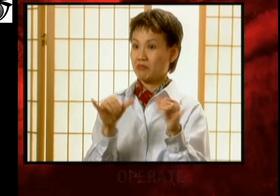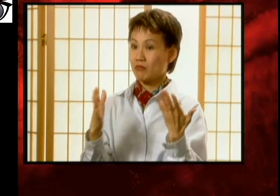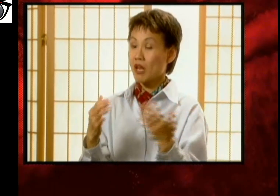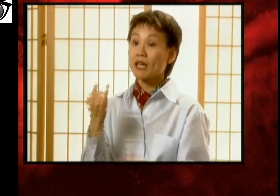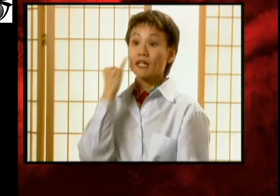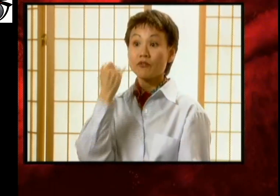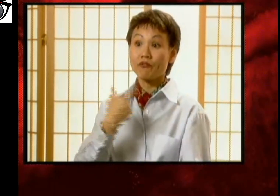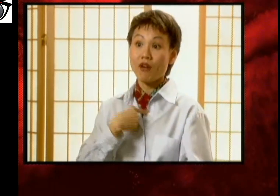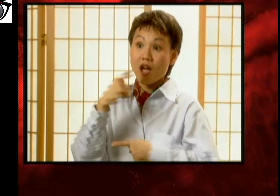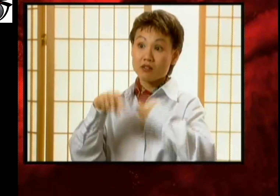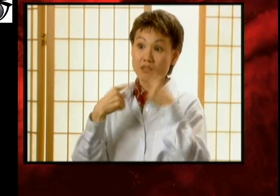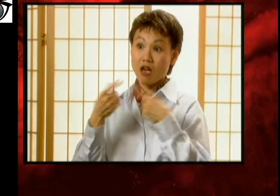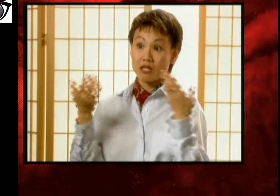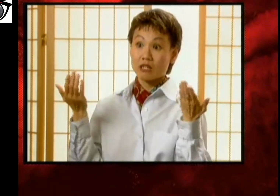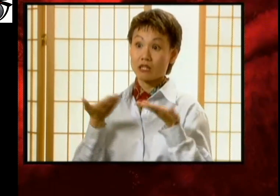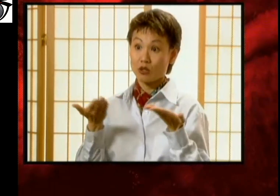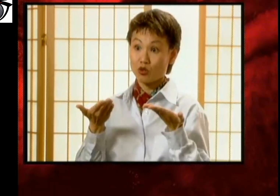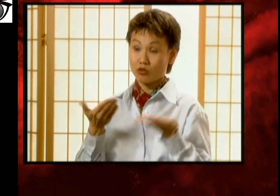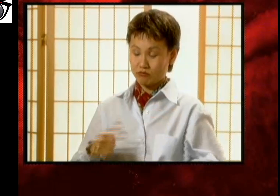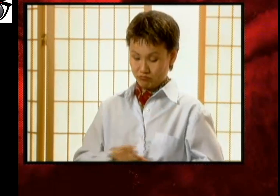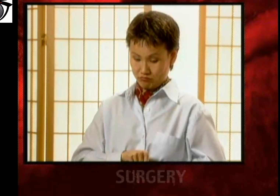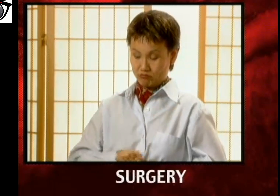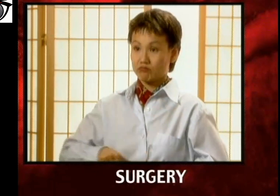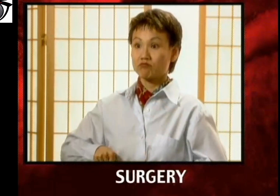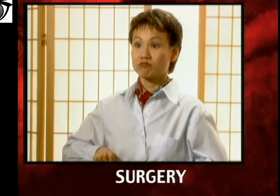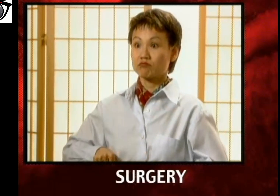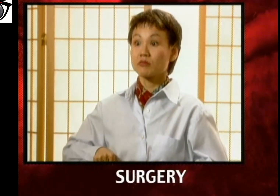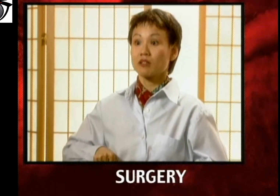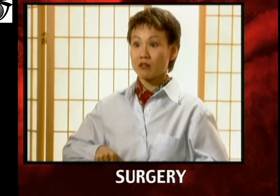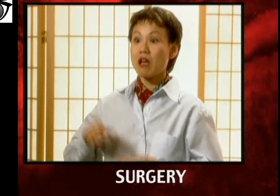is similar. If I sign it here,